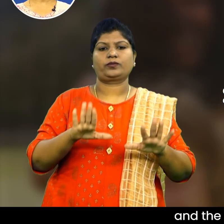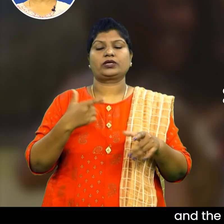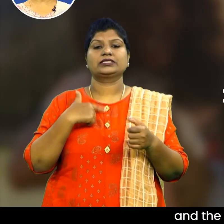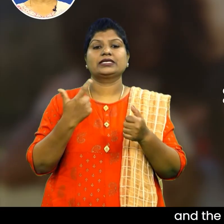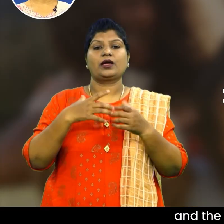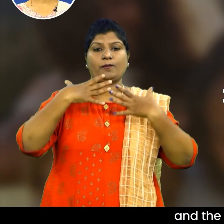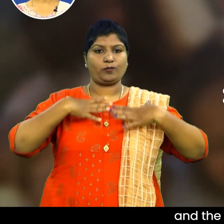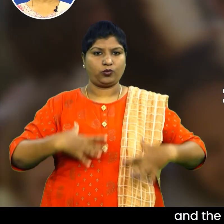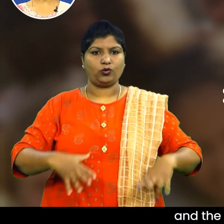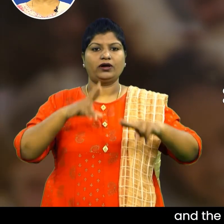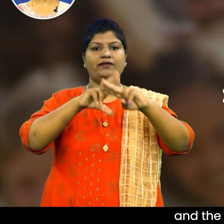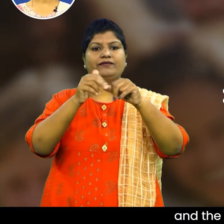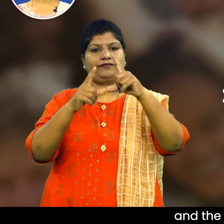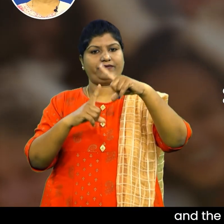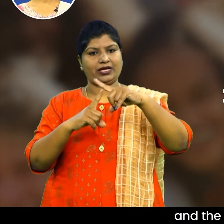fat.